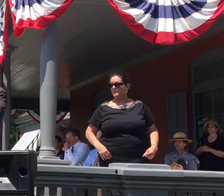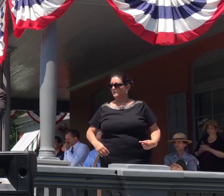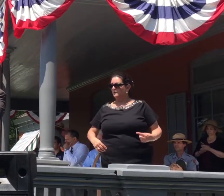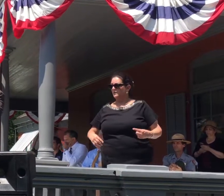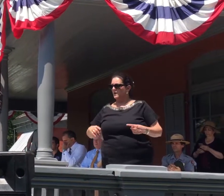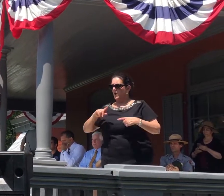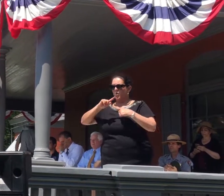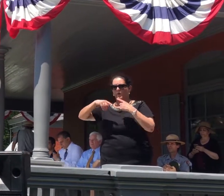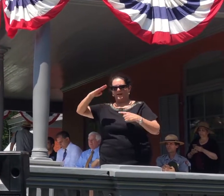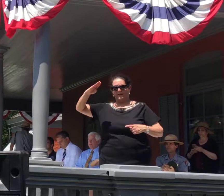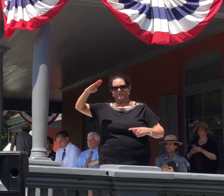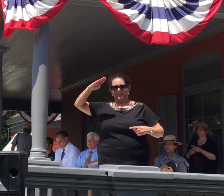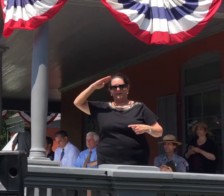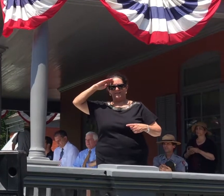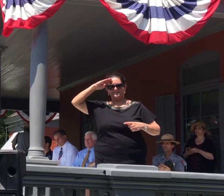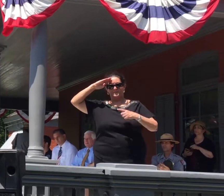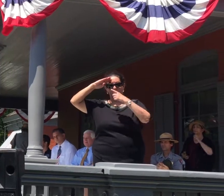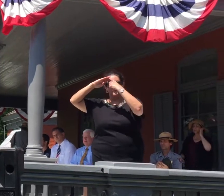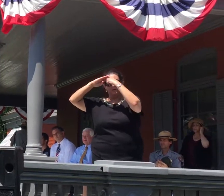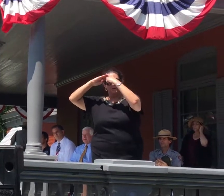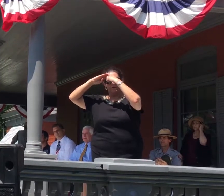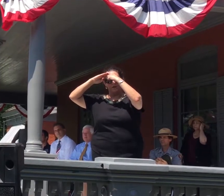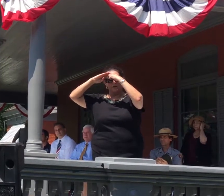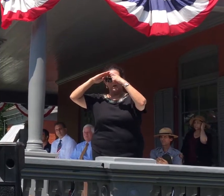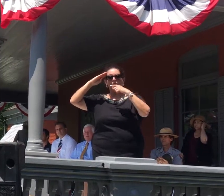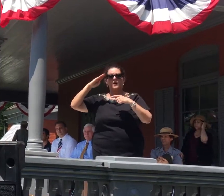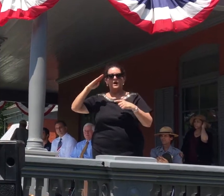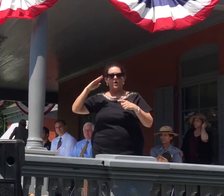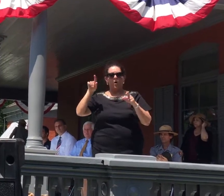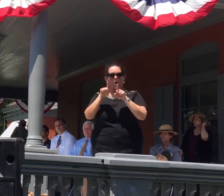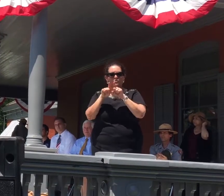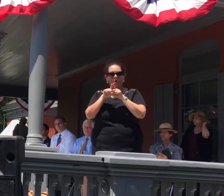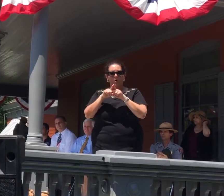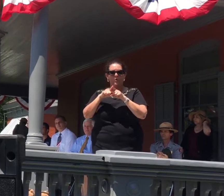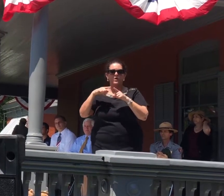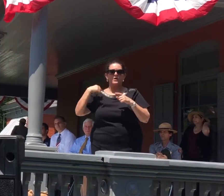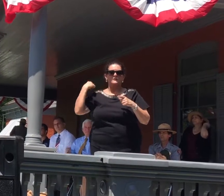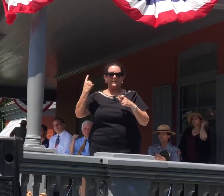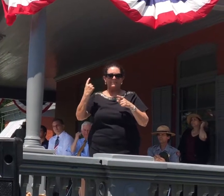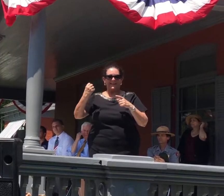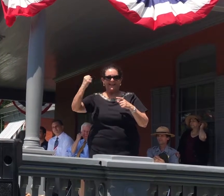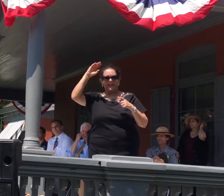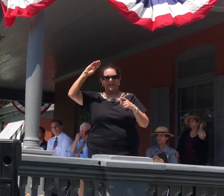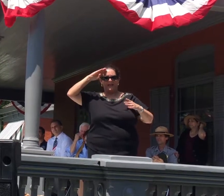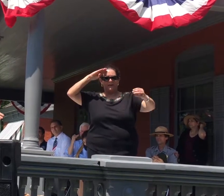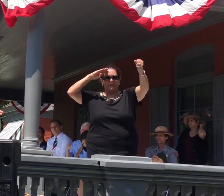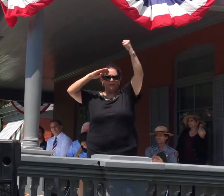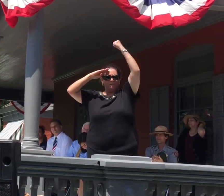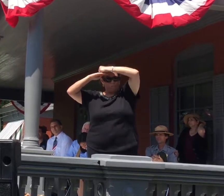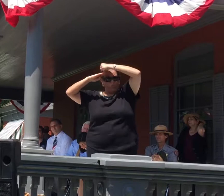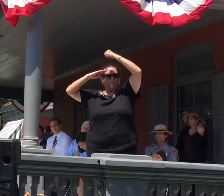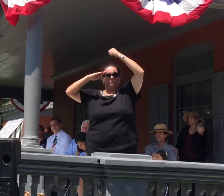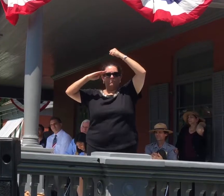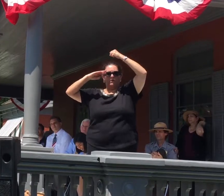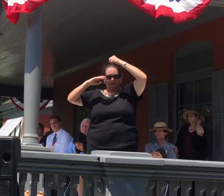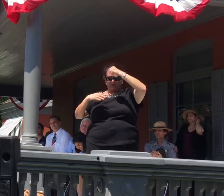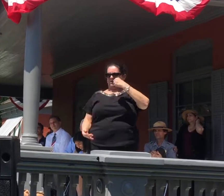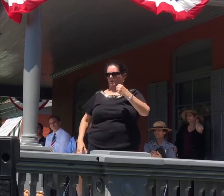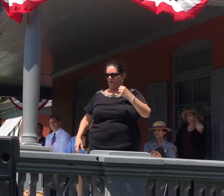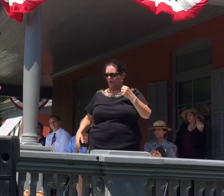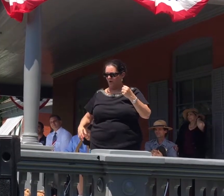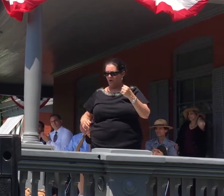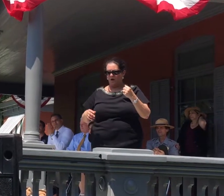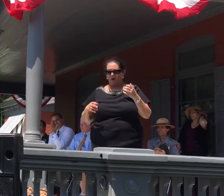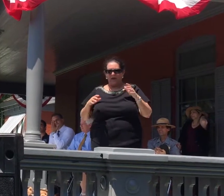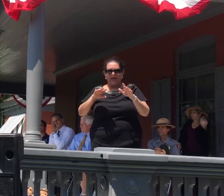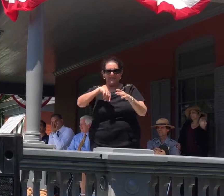when the tips of his fingers hit the brim of his helmet, so did a giant 30-pound snowball drop from the White House roof. The snowball smashed through the officer's